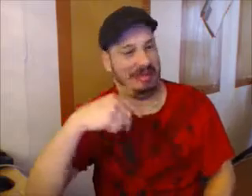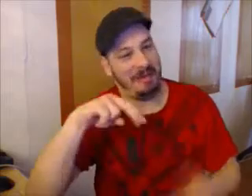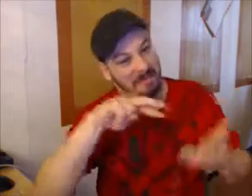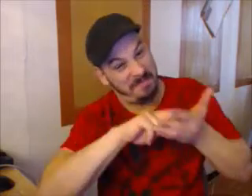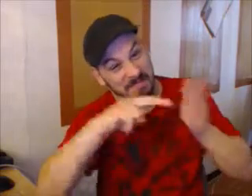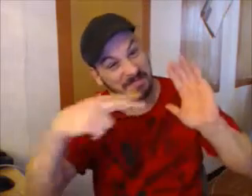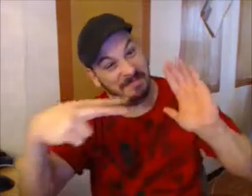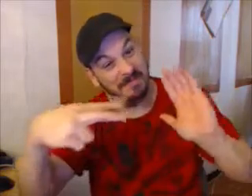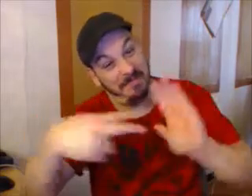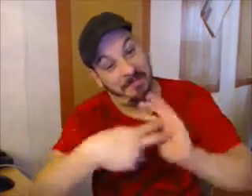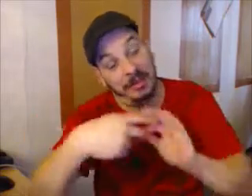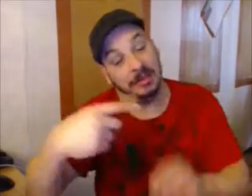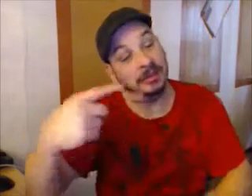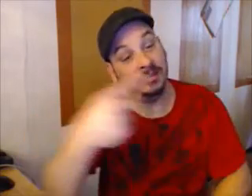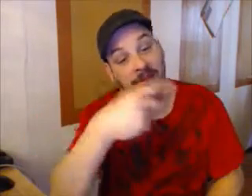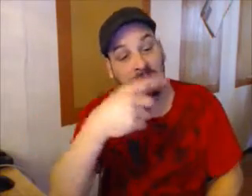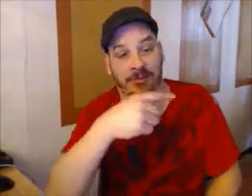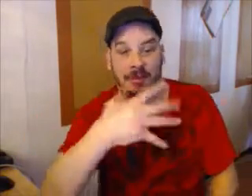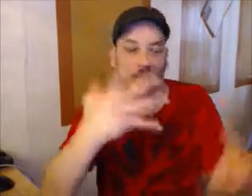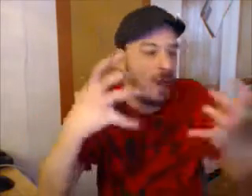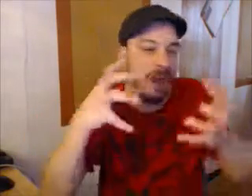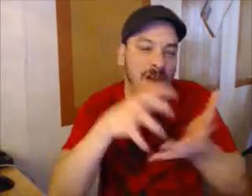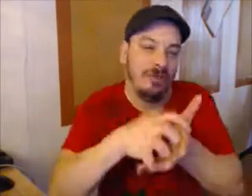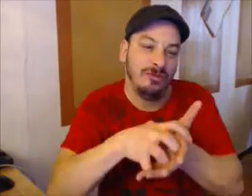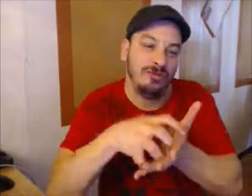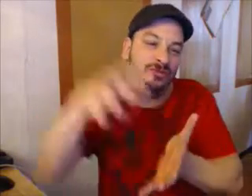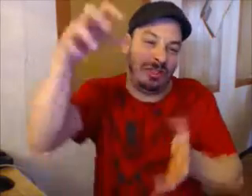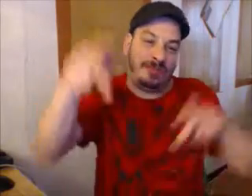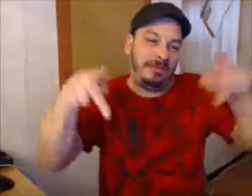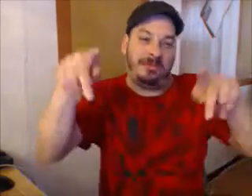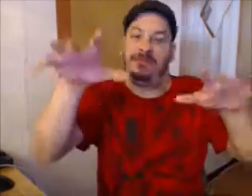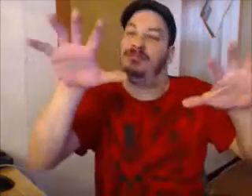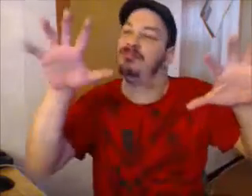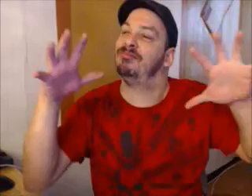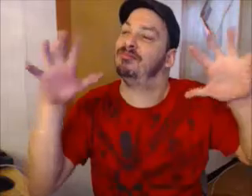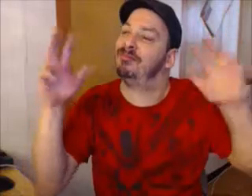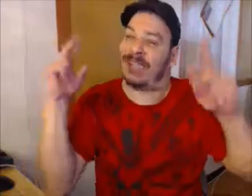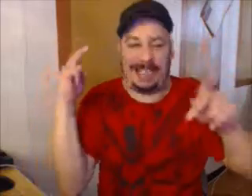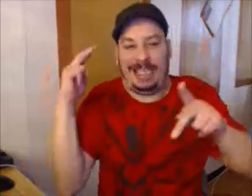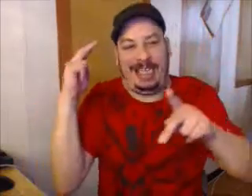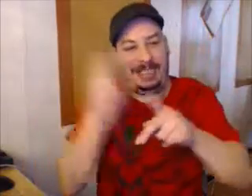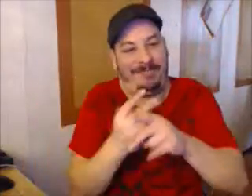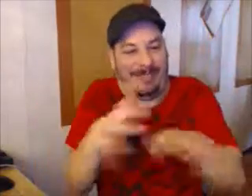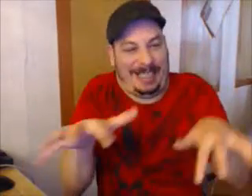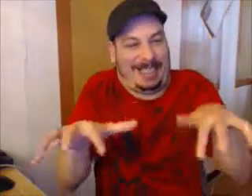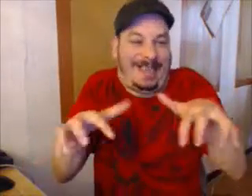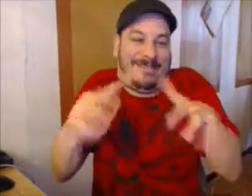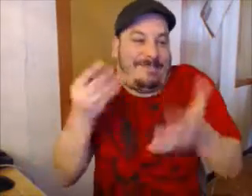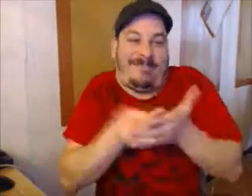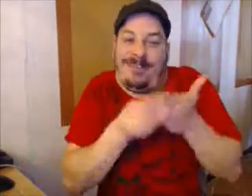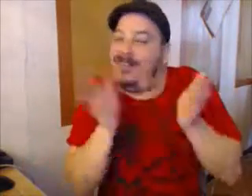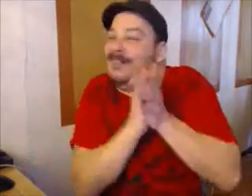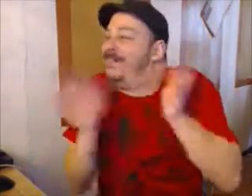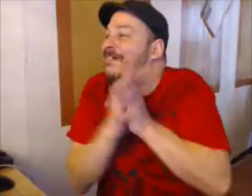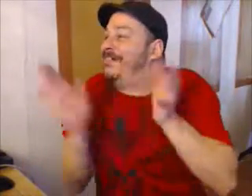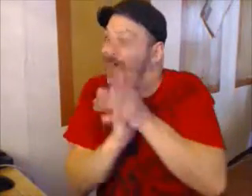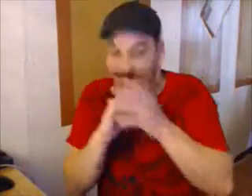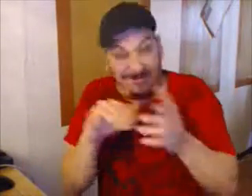plus deficits. You can't continue this and have economic vitality, which is what we actually need. Pro-growth policies to get the economy rolling, get